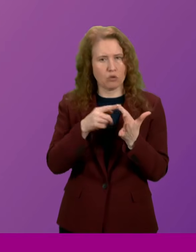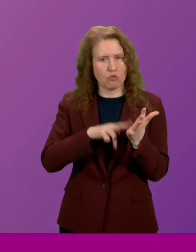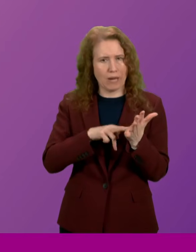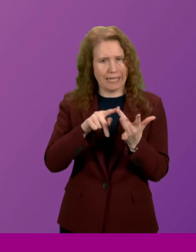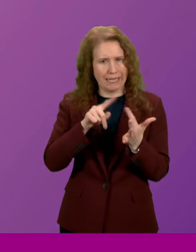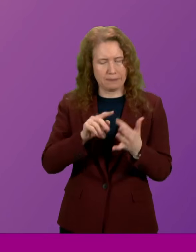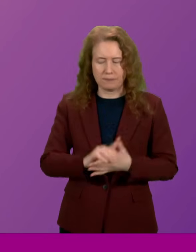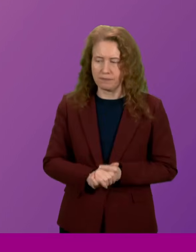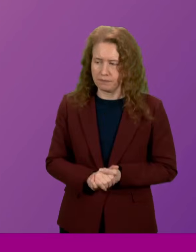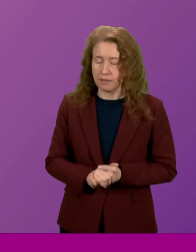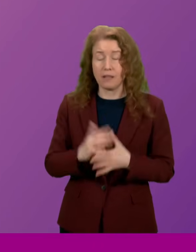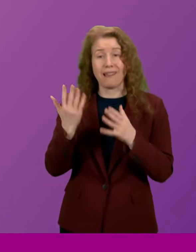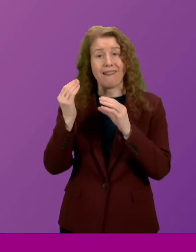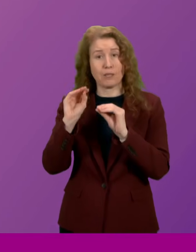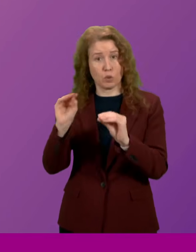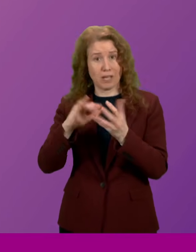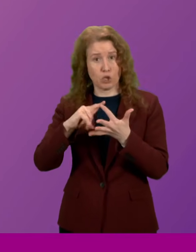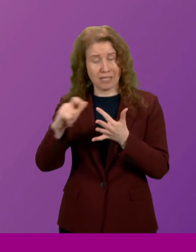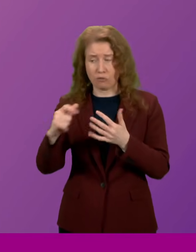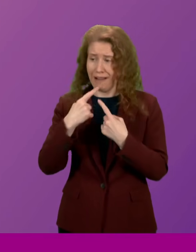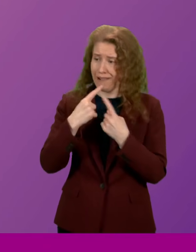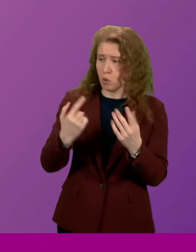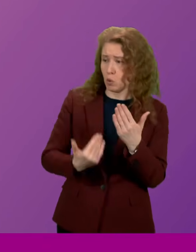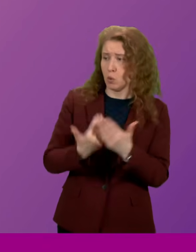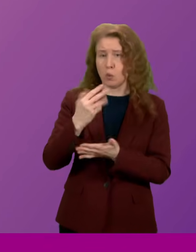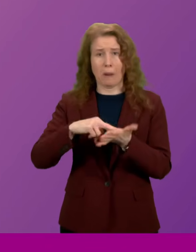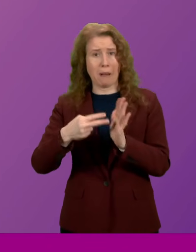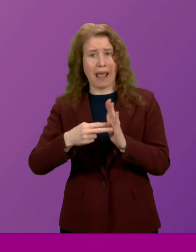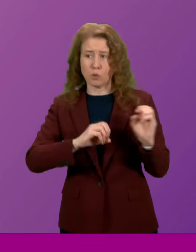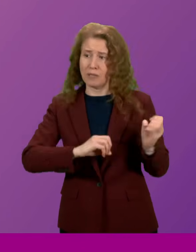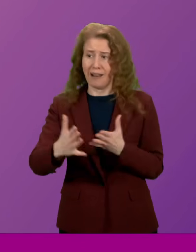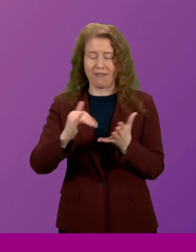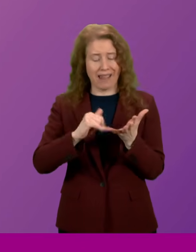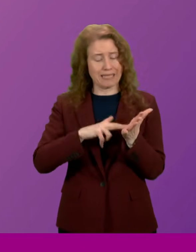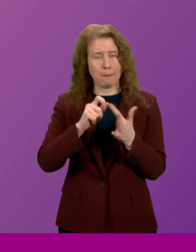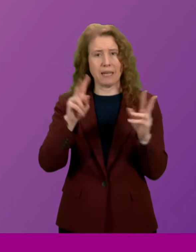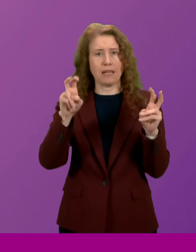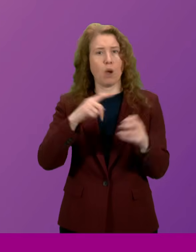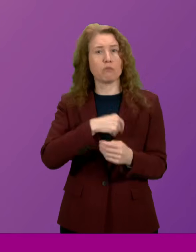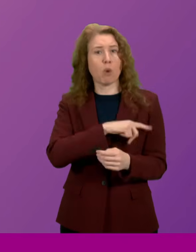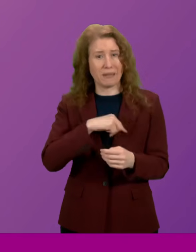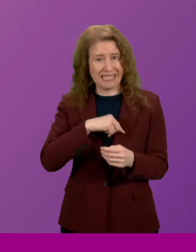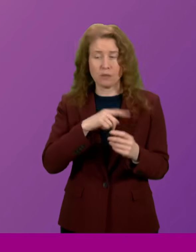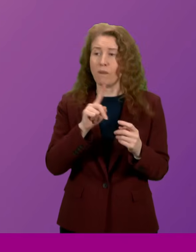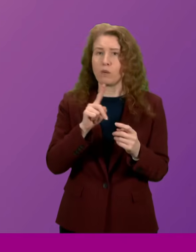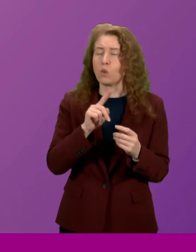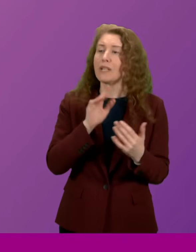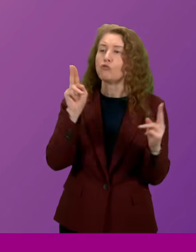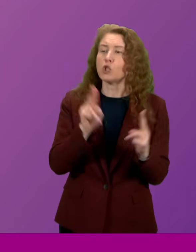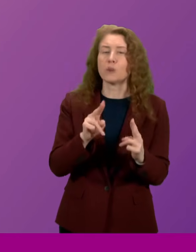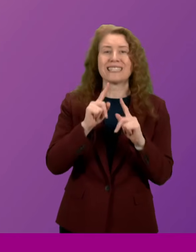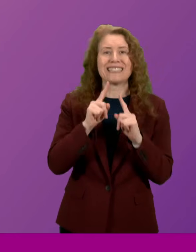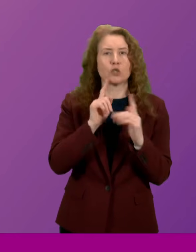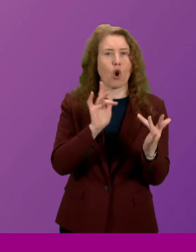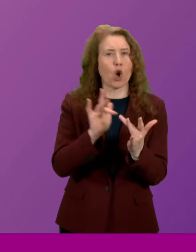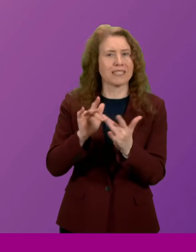Education Secretary has announced a brand new plan to deliver the SNP promise on reducing teacher contact time.